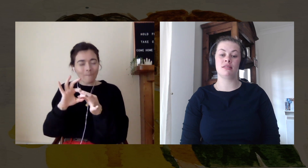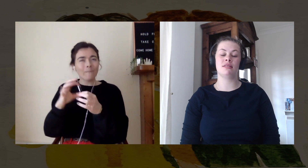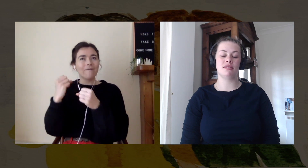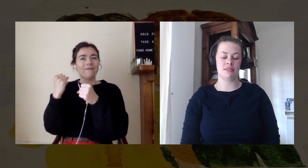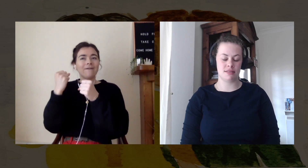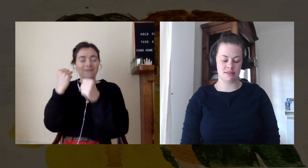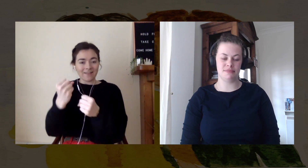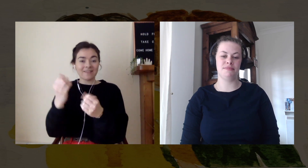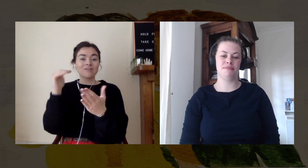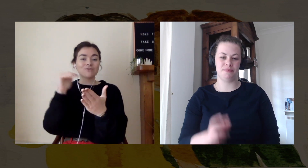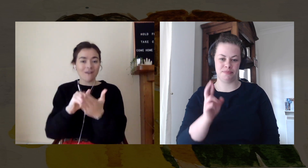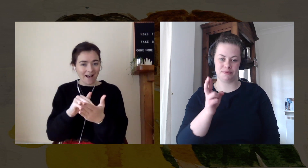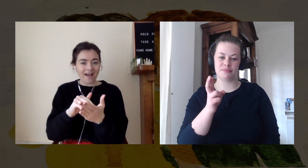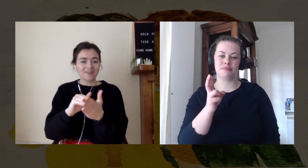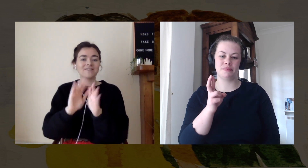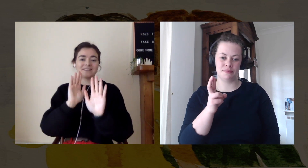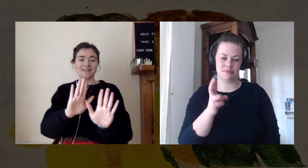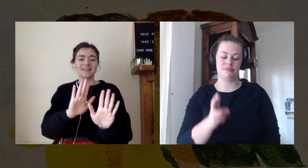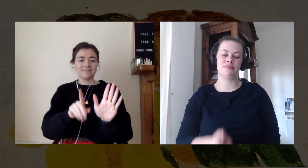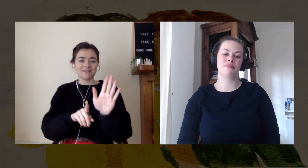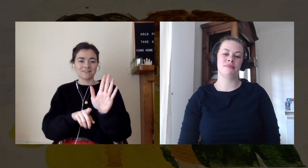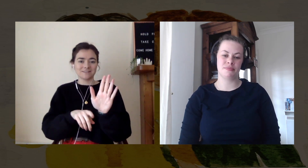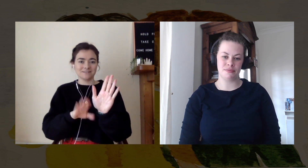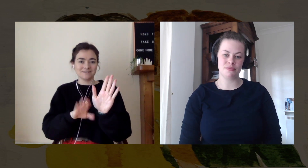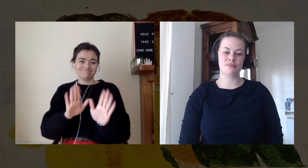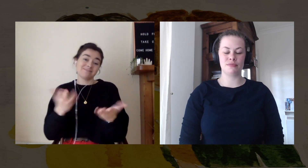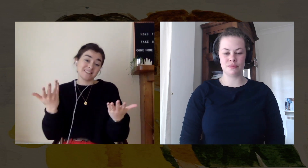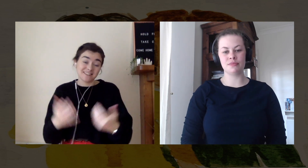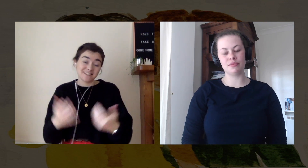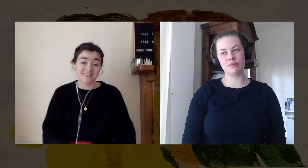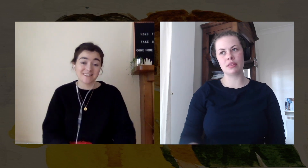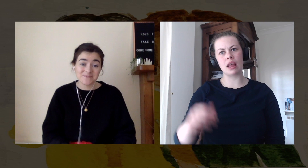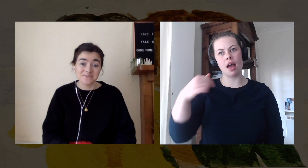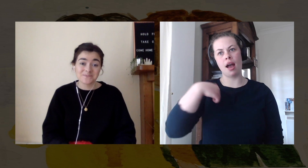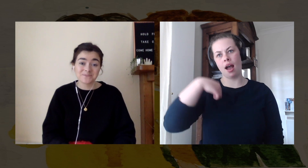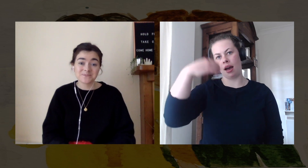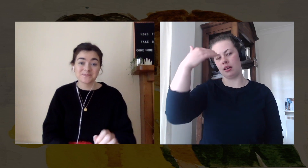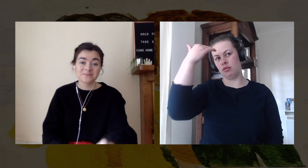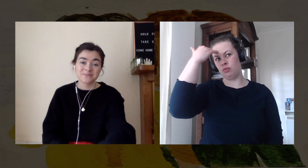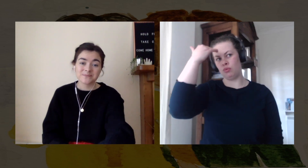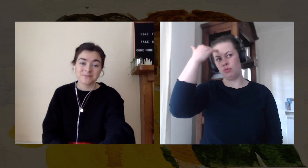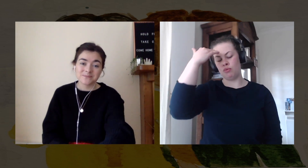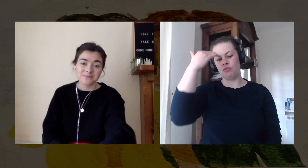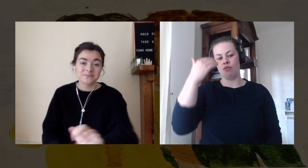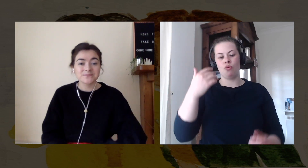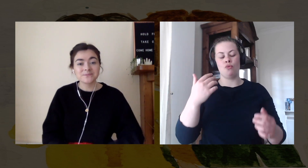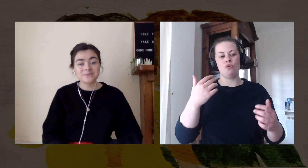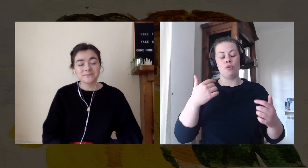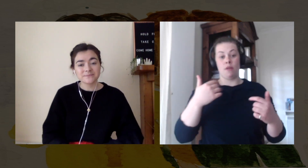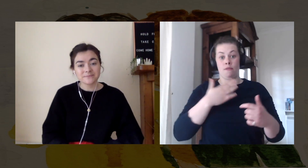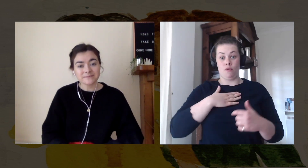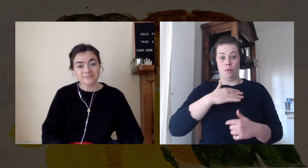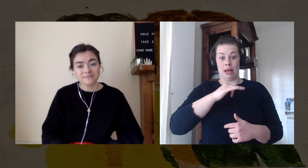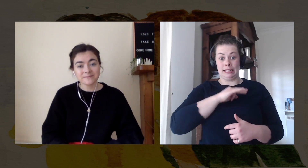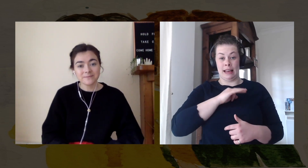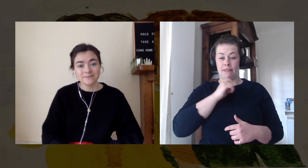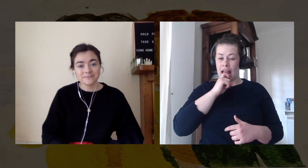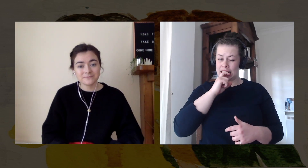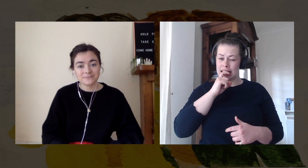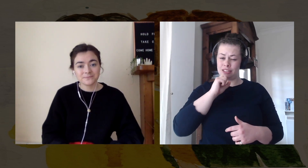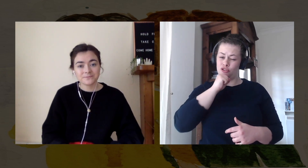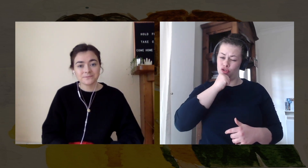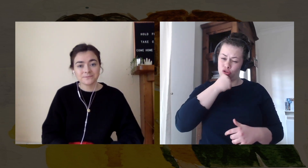extremely tough job I've had emotionally, I always end up shower or bath. They're like as a